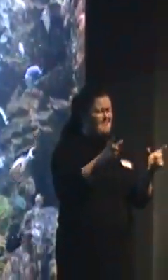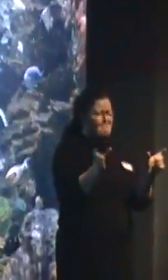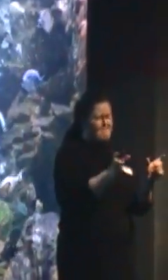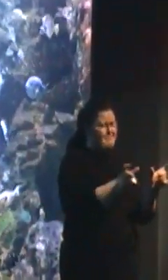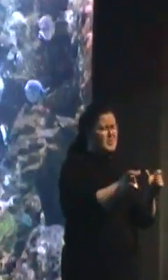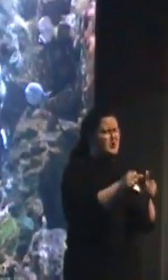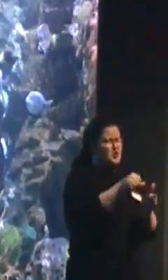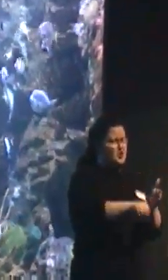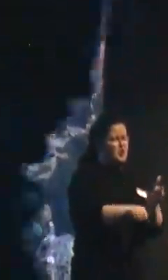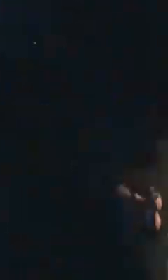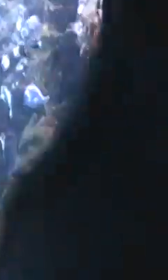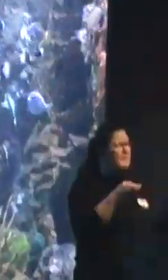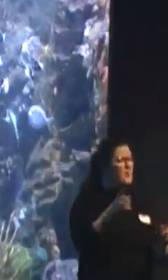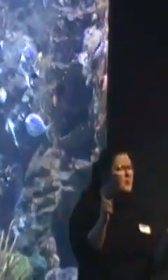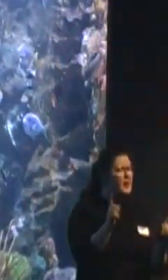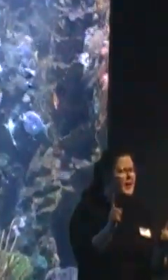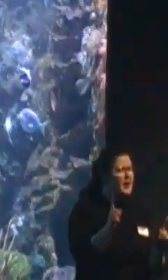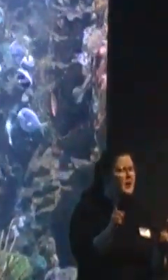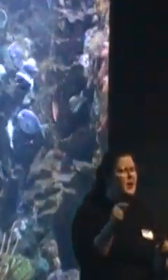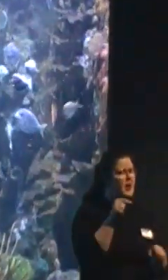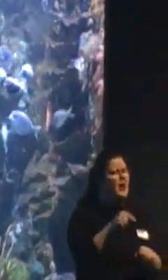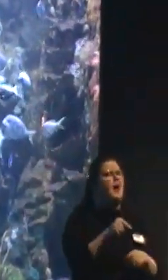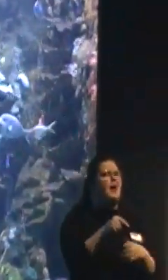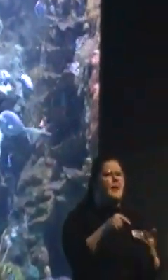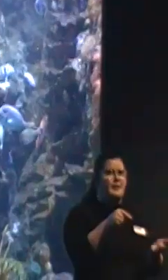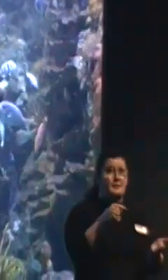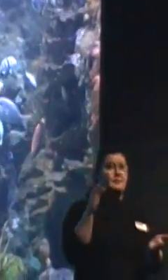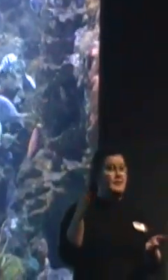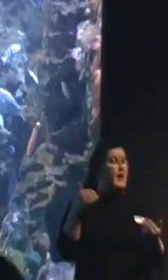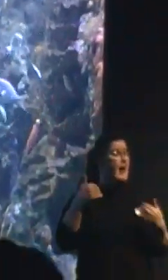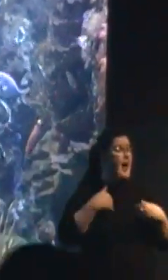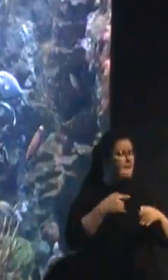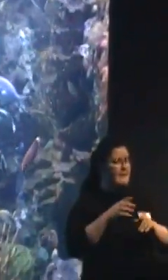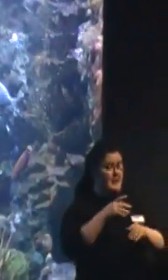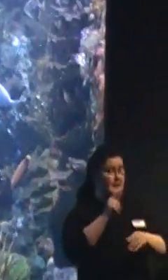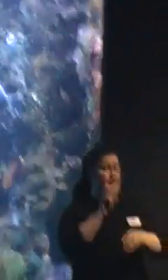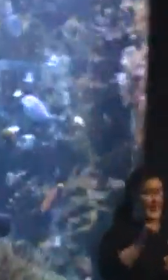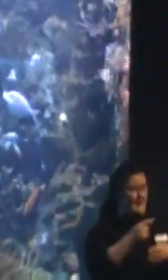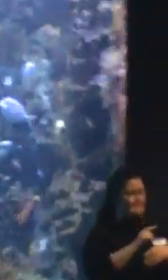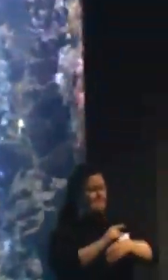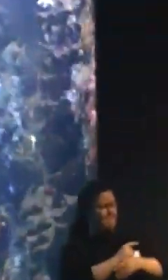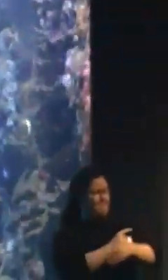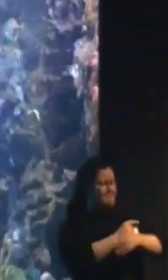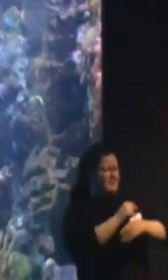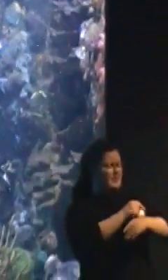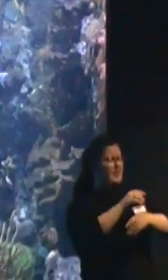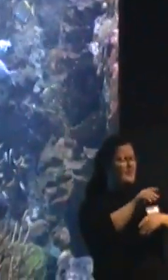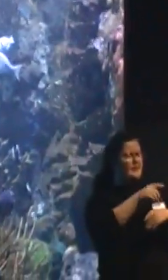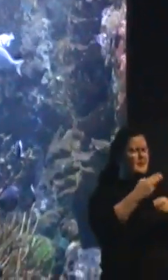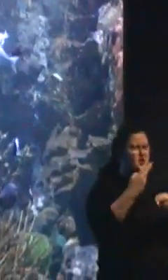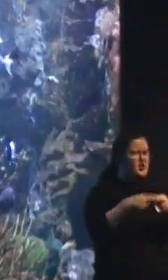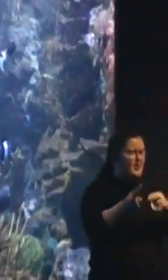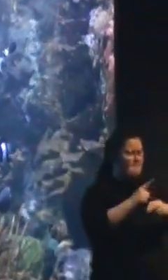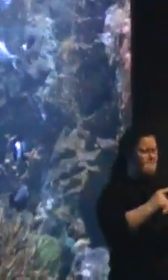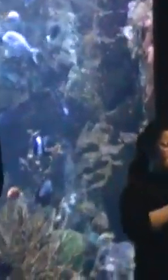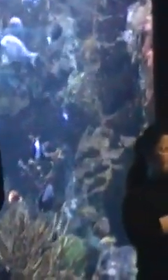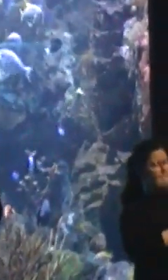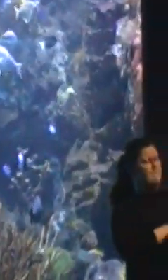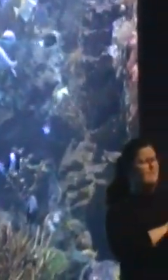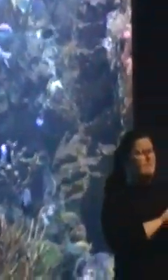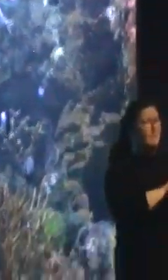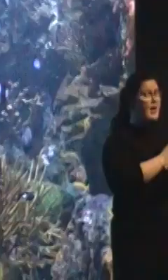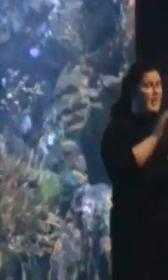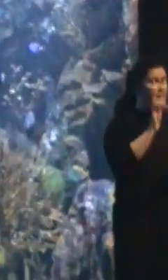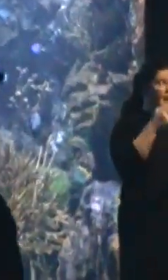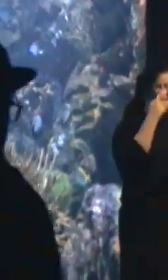this in Finding Nemo, but Dory's species does have spikes on their tails. They're very, very sharp. They